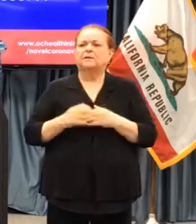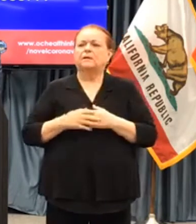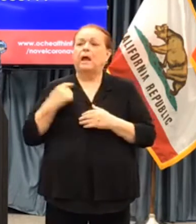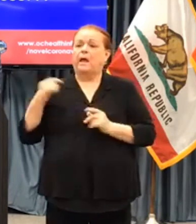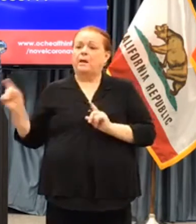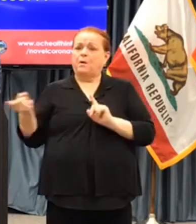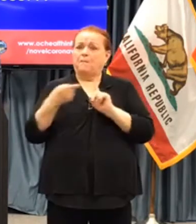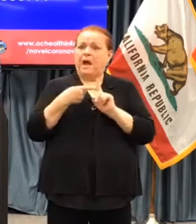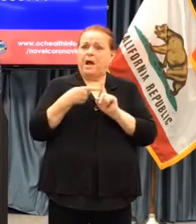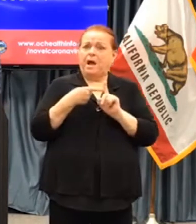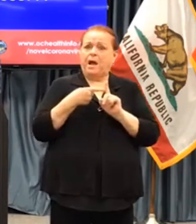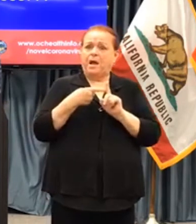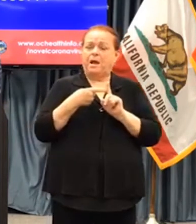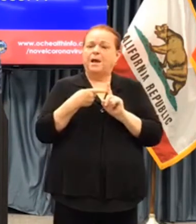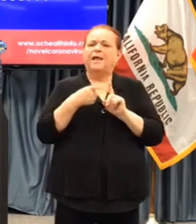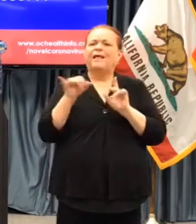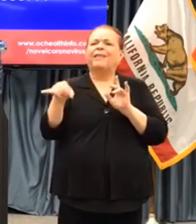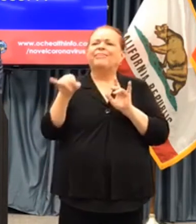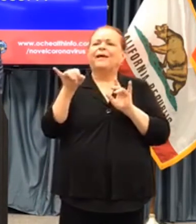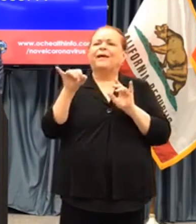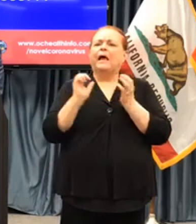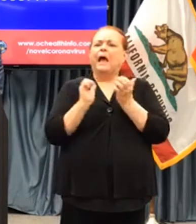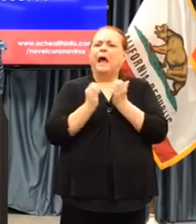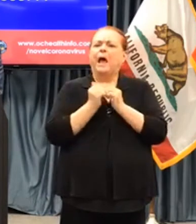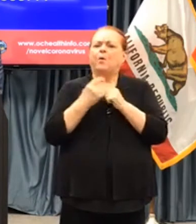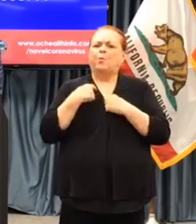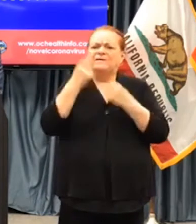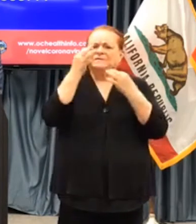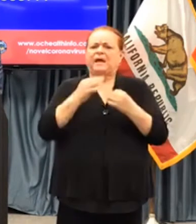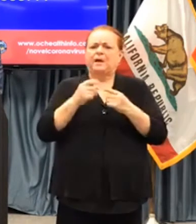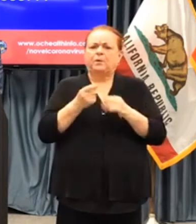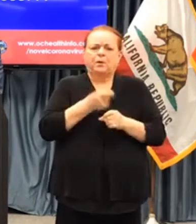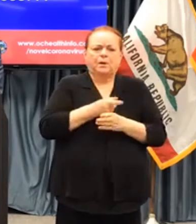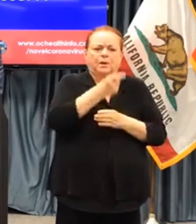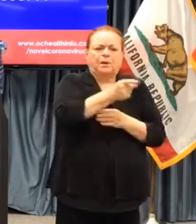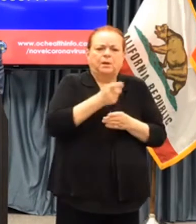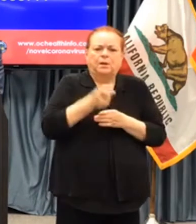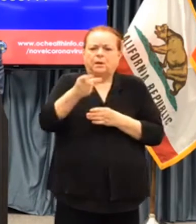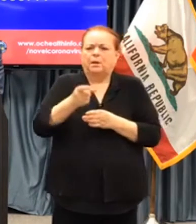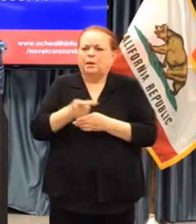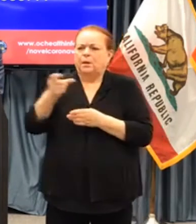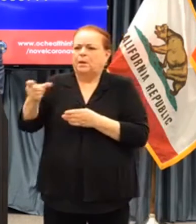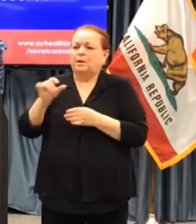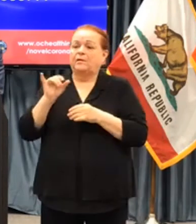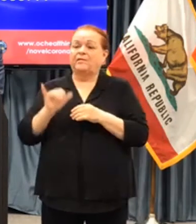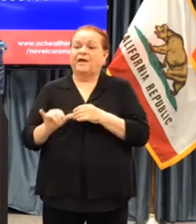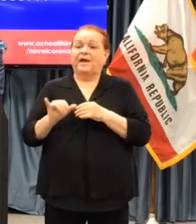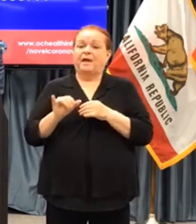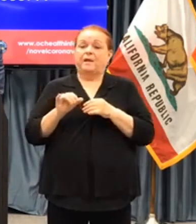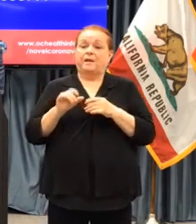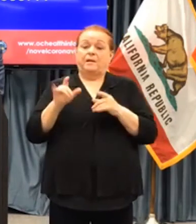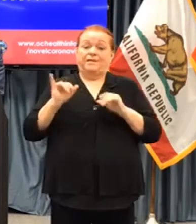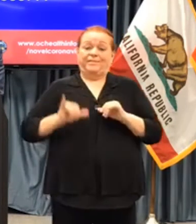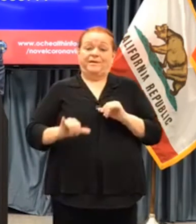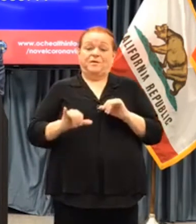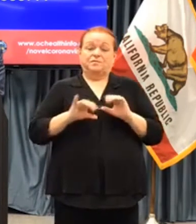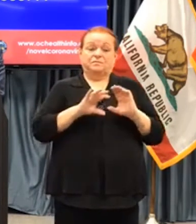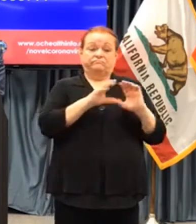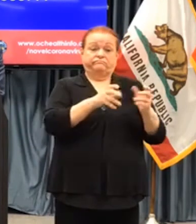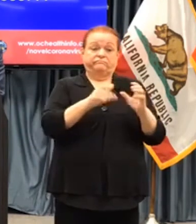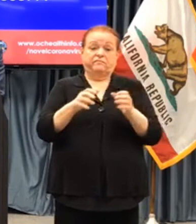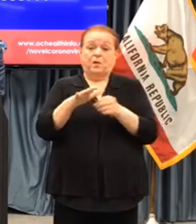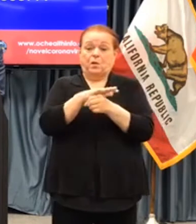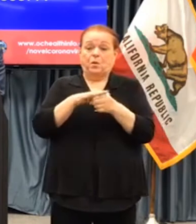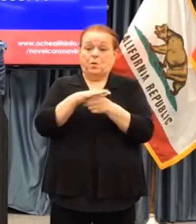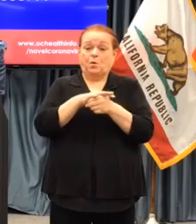is the funding formula. So what the CARES Act said was for those units of local government that are greater